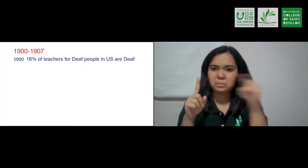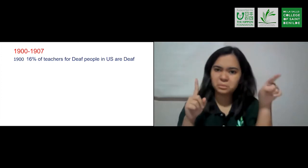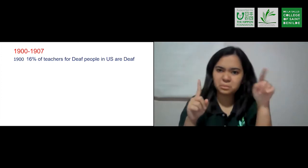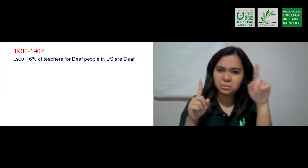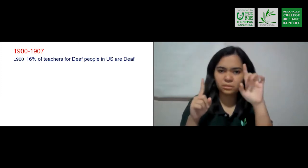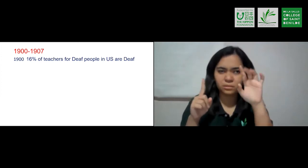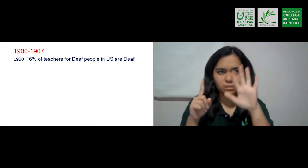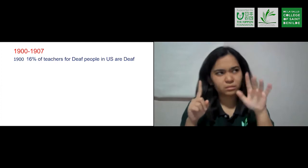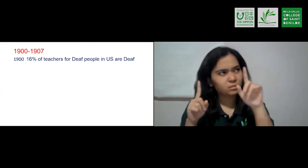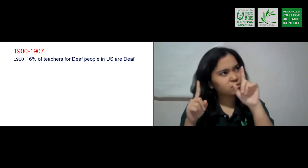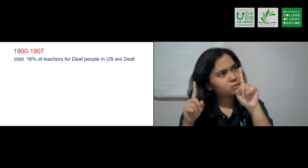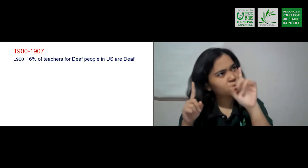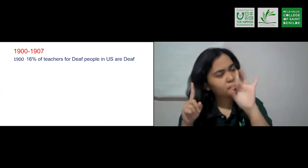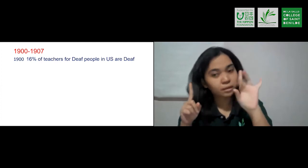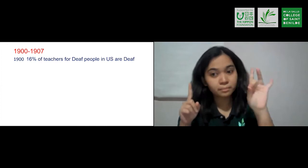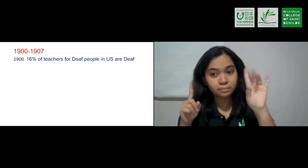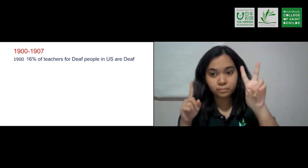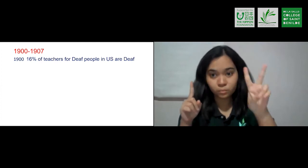1867 to, I believe,